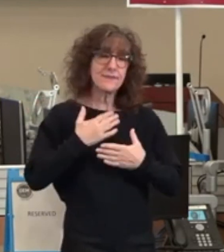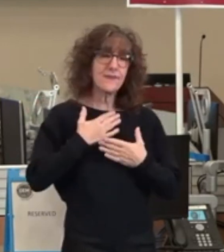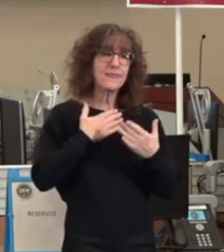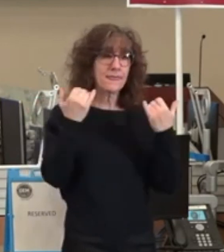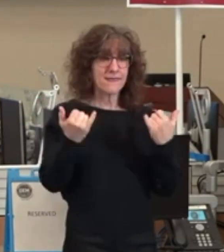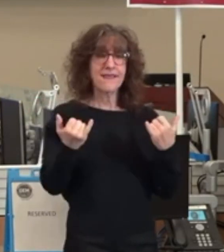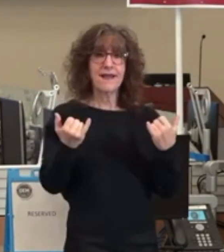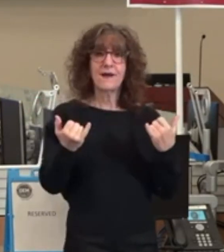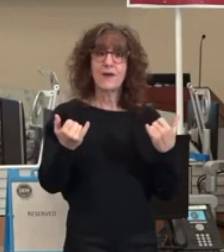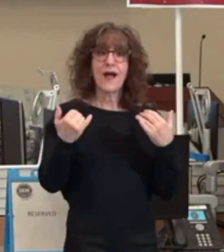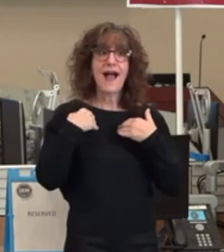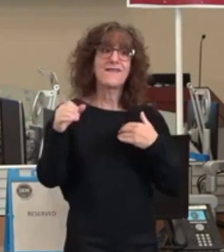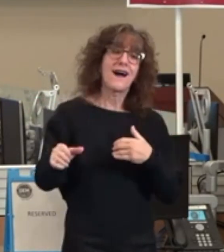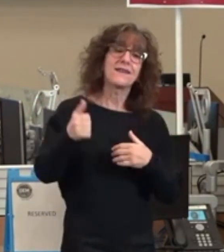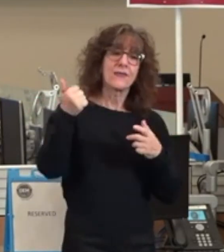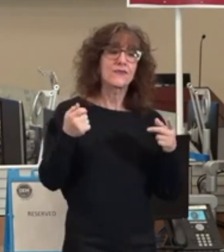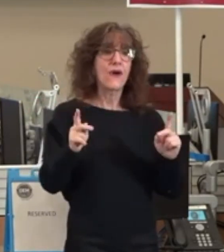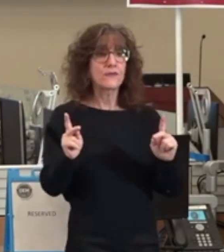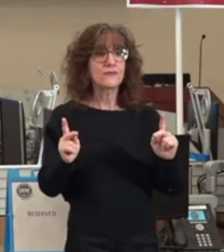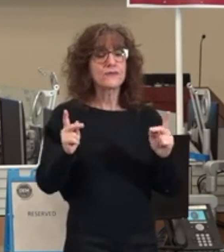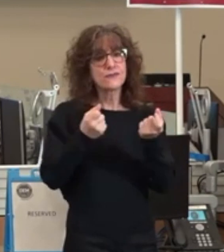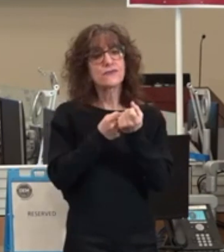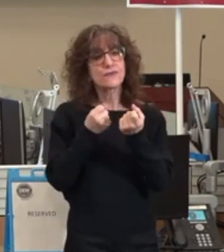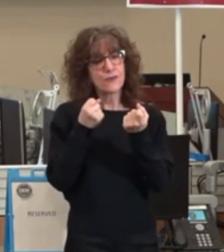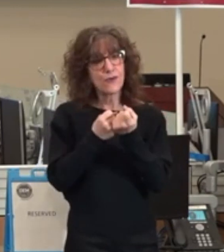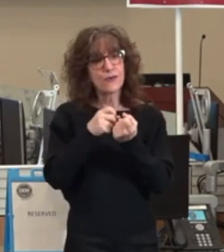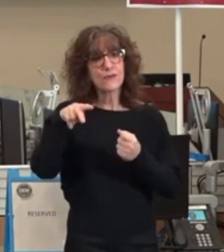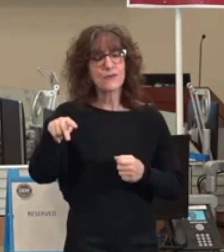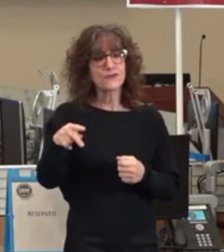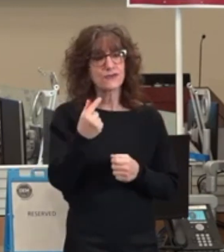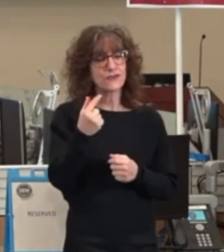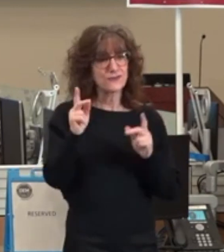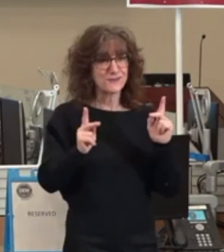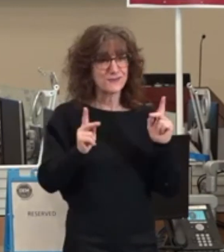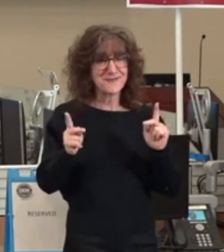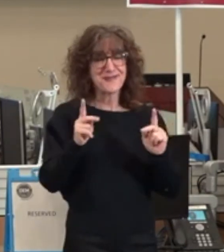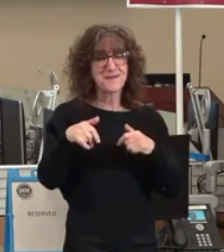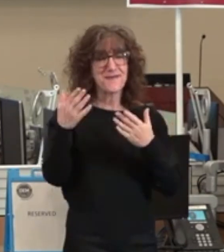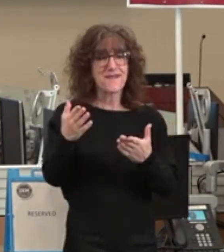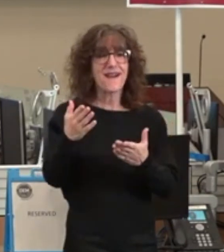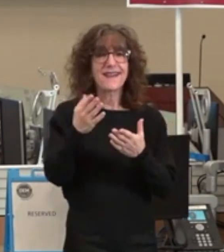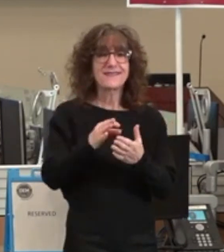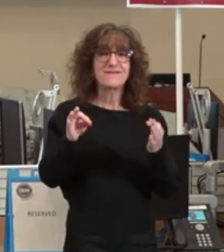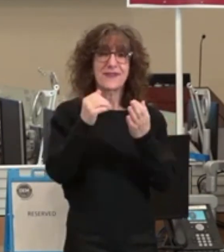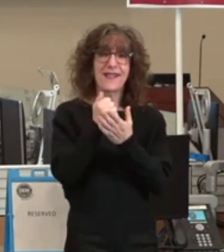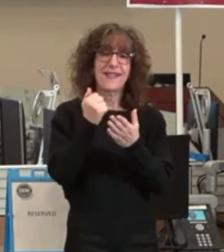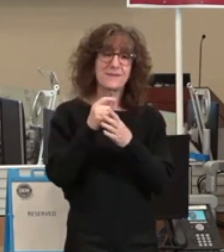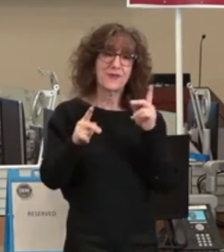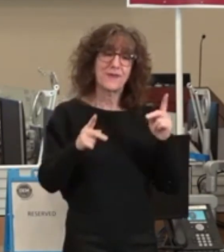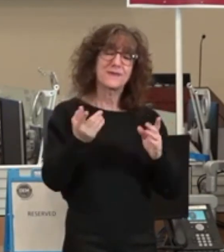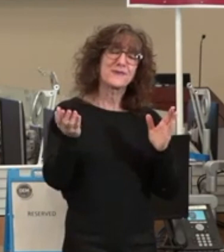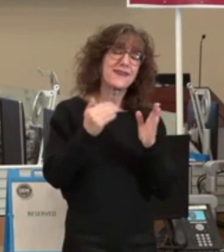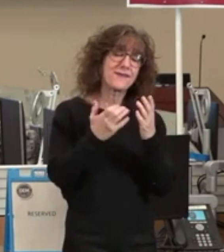now have yet another opportunity to support Prince Georgians and to provide critical assistance to our residents.